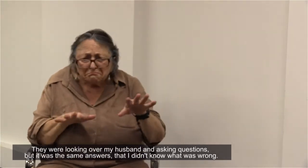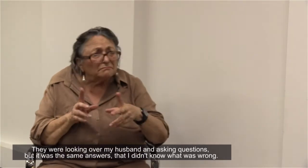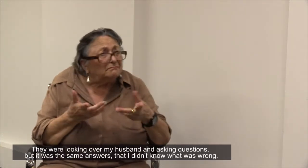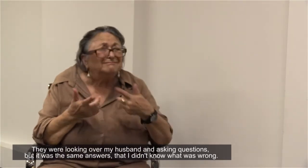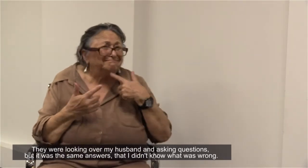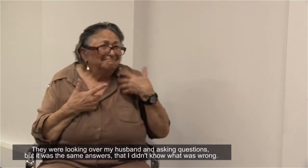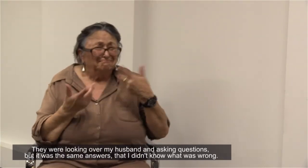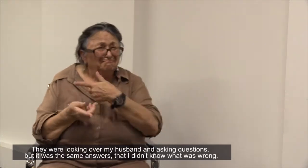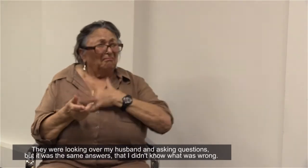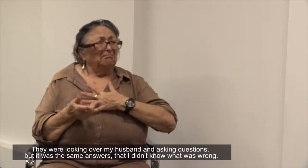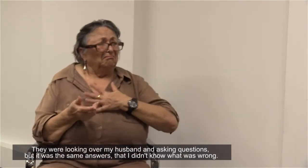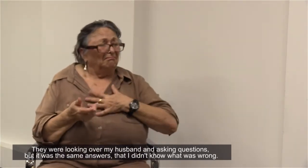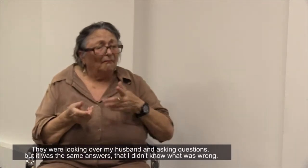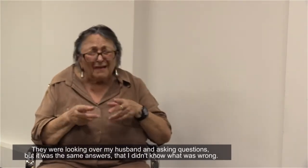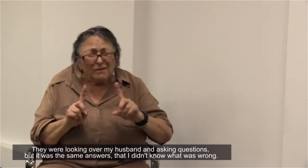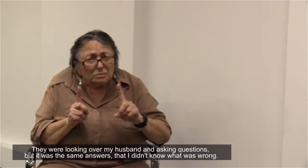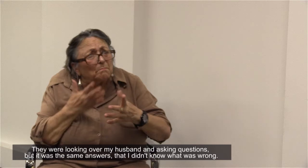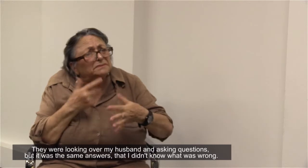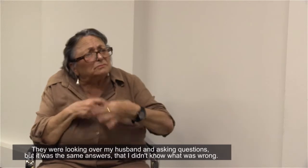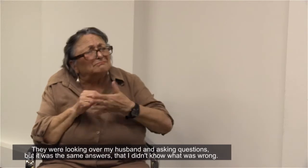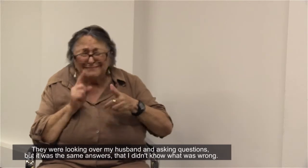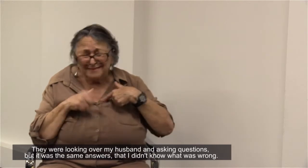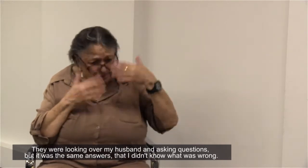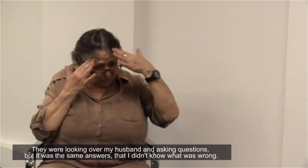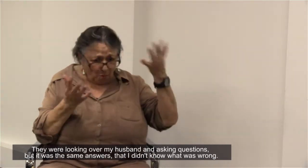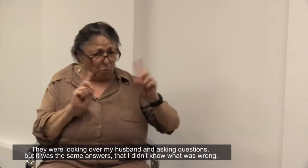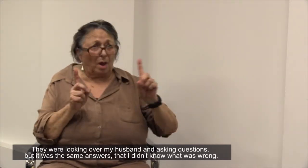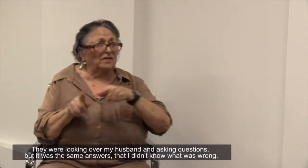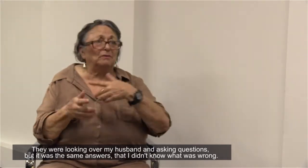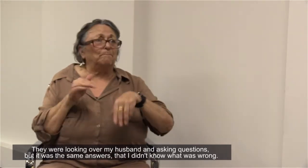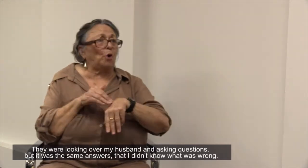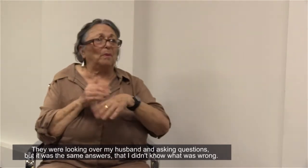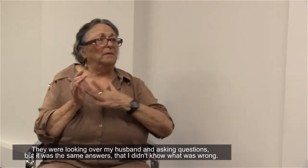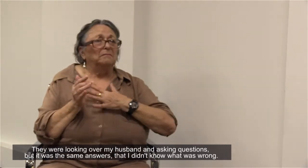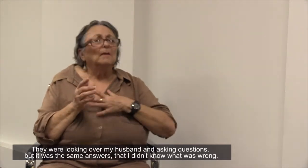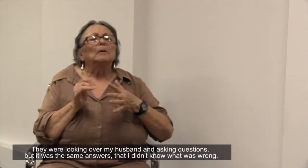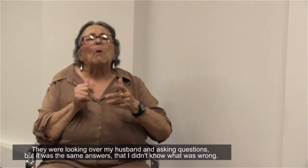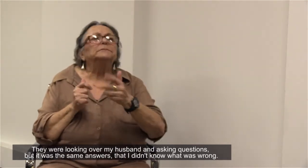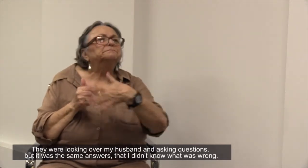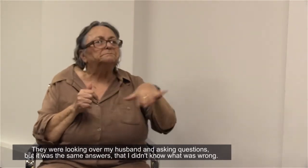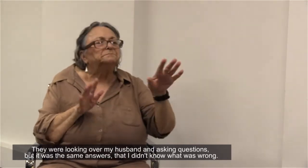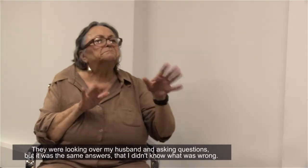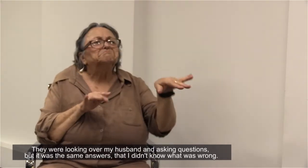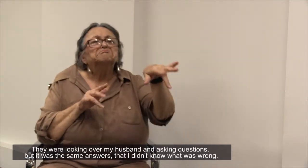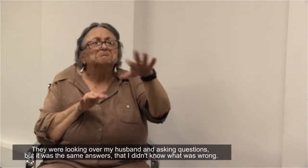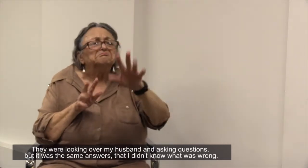They were looking over my husband and asking questions, but it was the same answers, that I didn't know what was